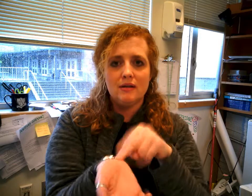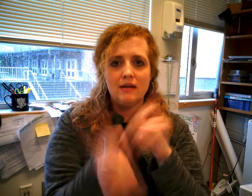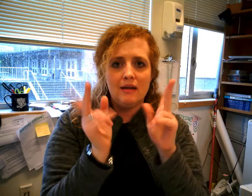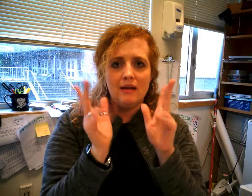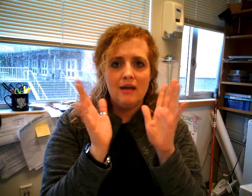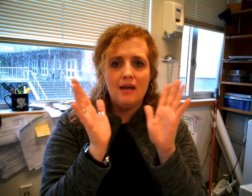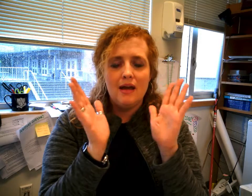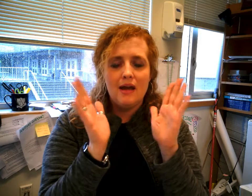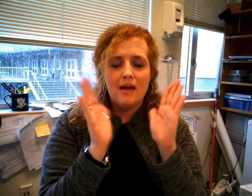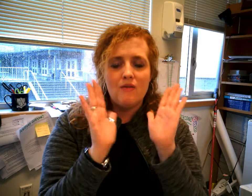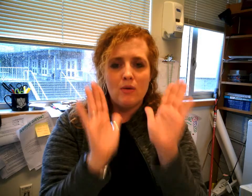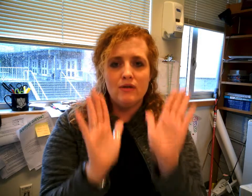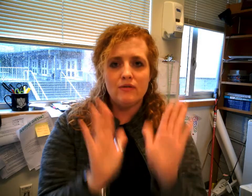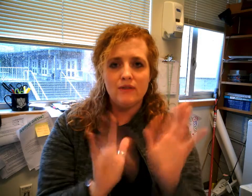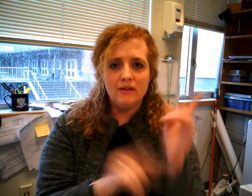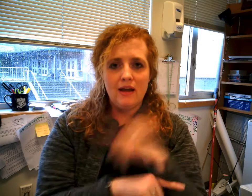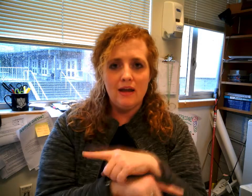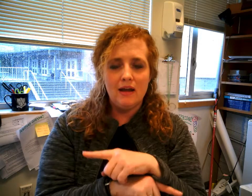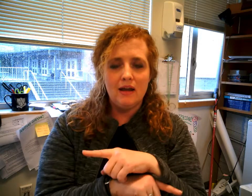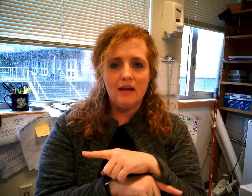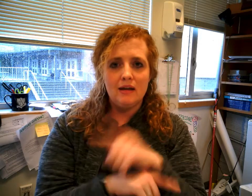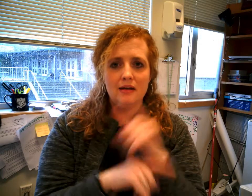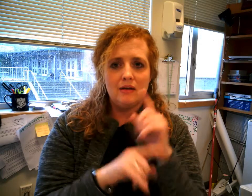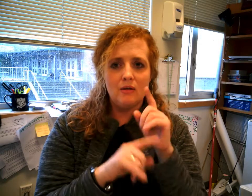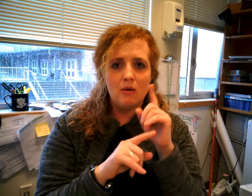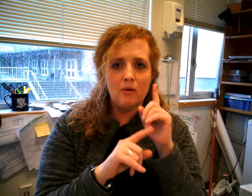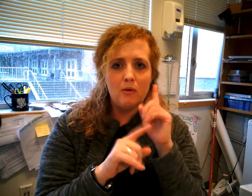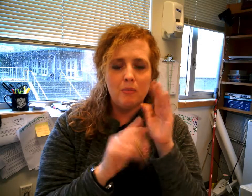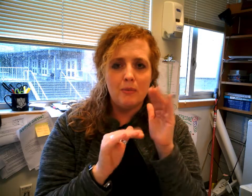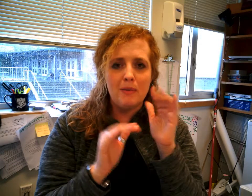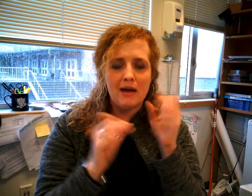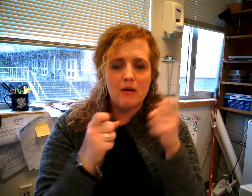okay? Have a wonderful day, and hope the power